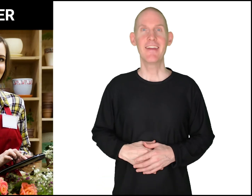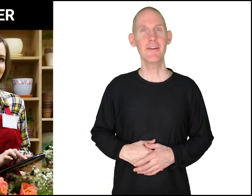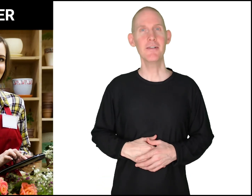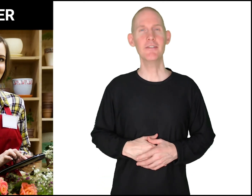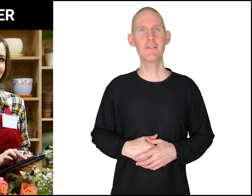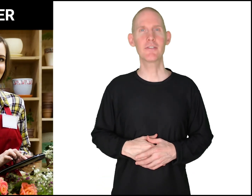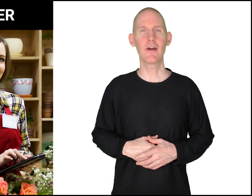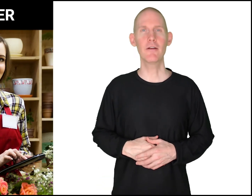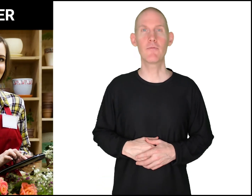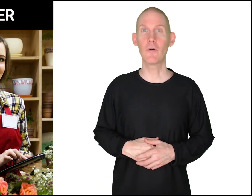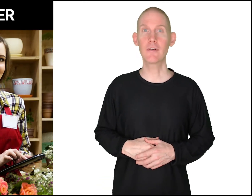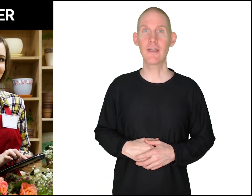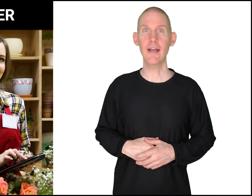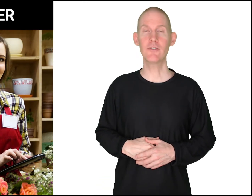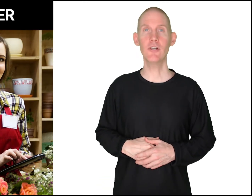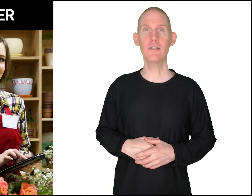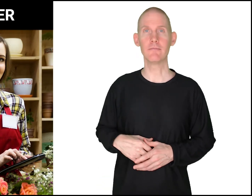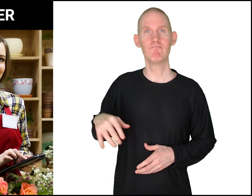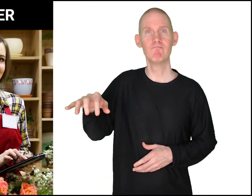Here is the sign for cashier.